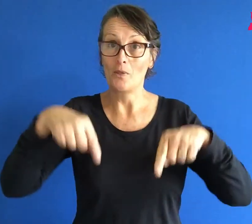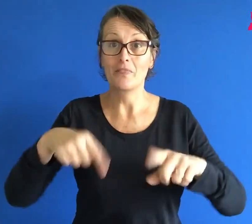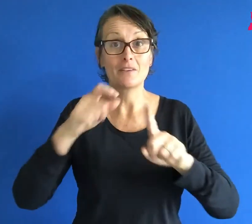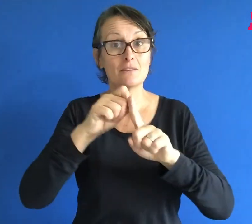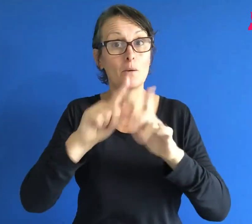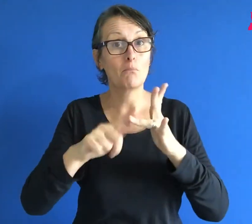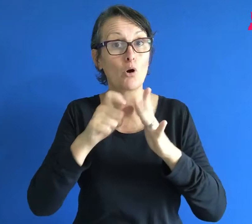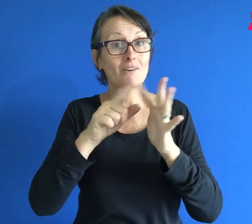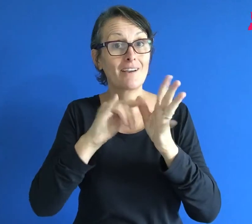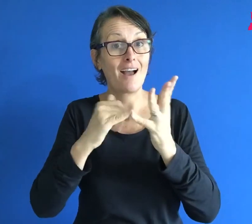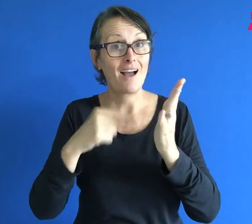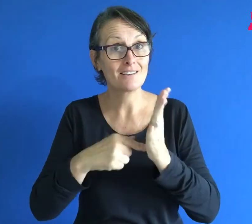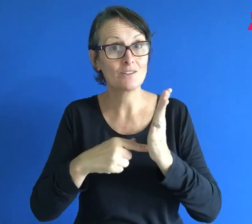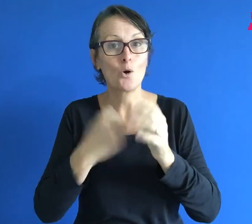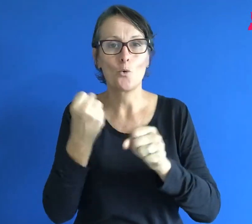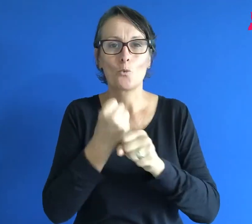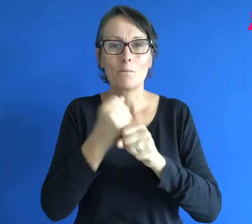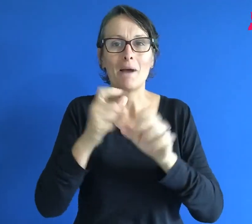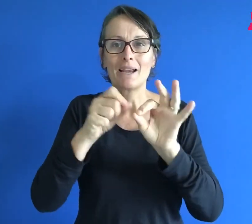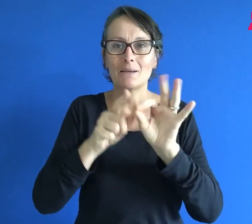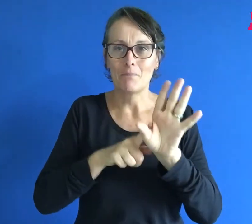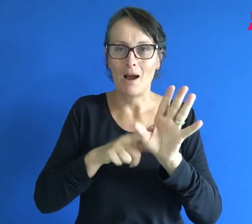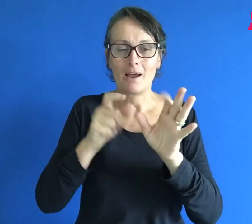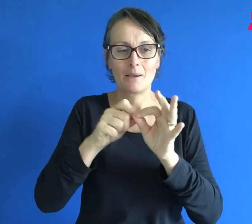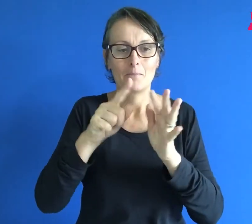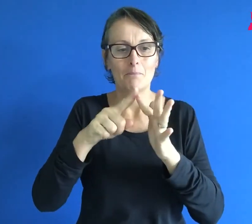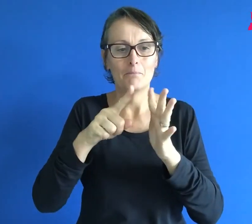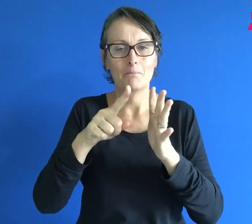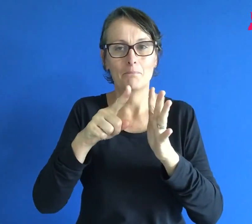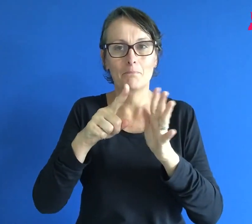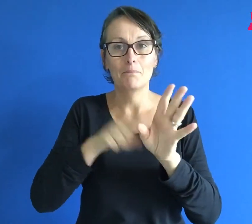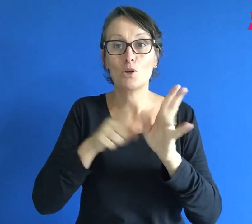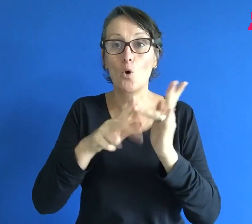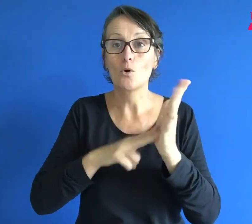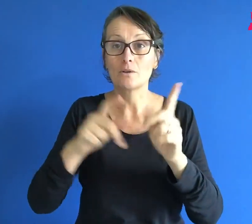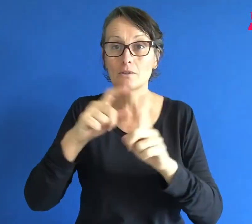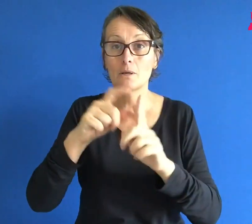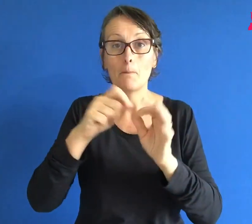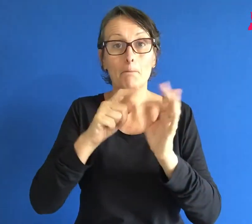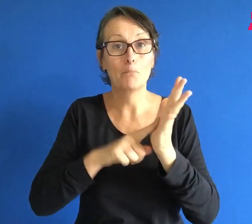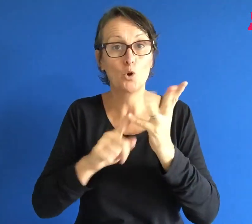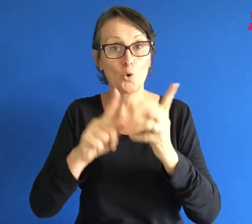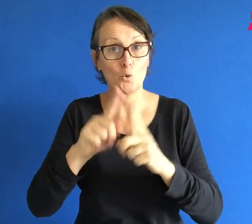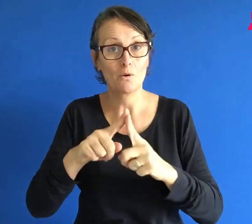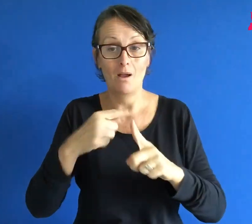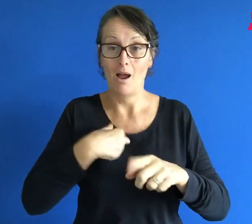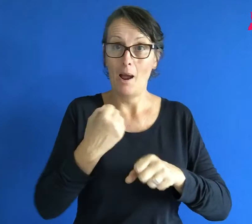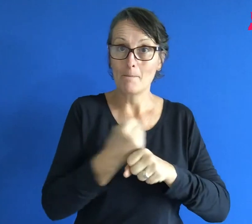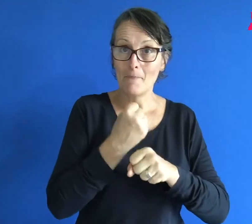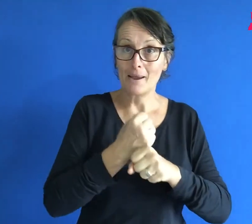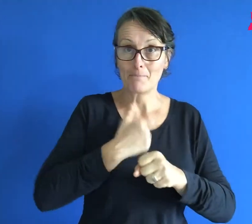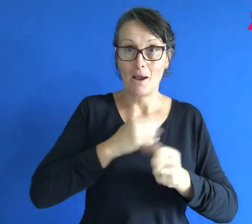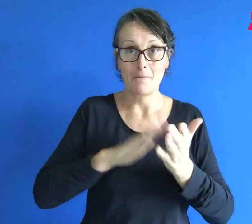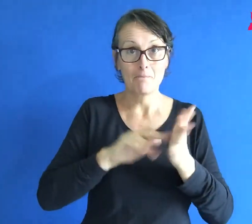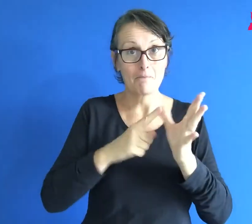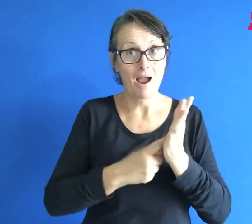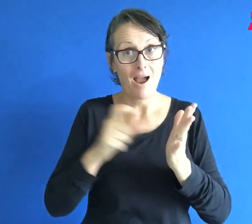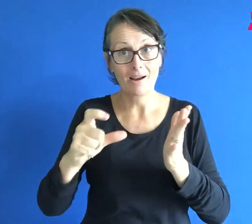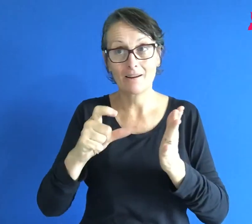by Beyond Blue. It's hosted by me. My name's Mark Fennell. It's produced by Sam Loy and executive produced by Darcy Sutton, Sarah Alexander and